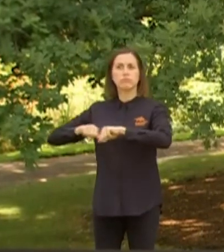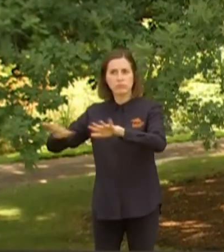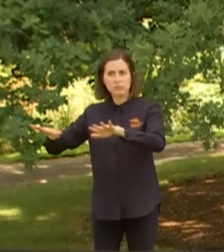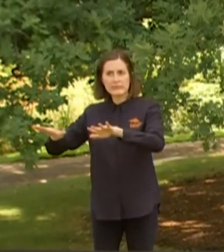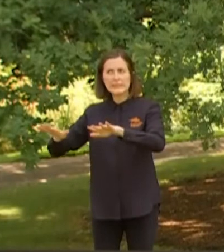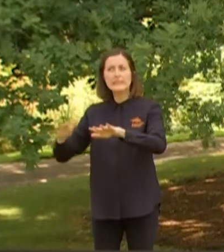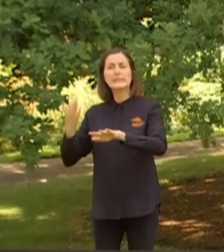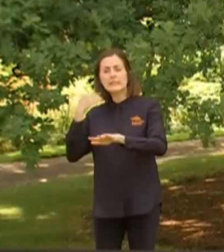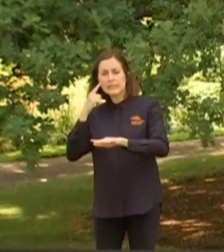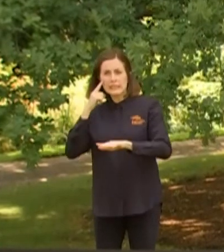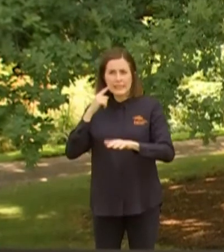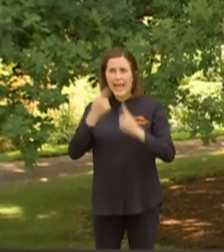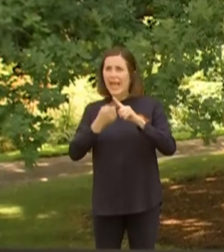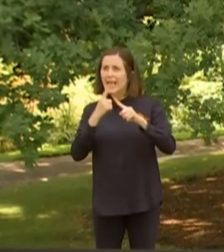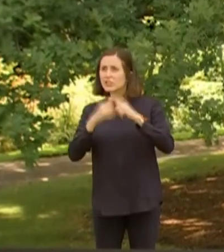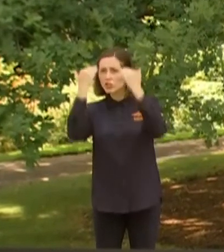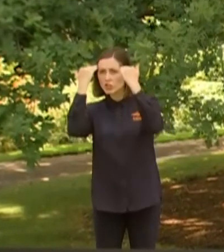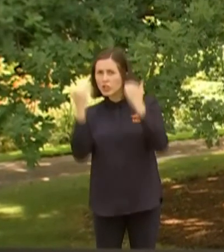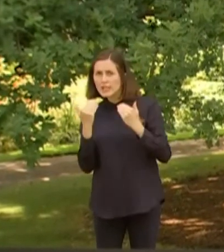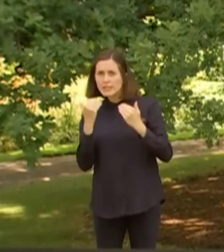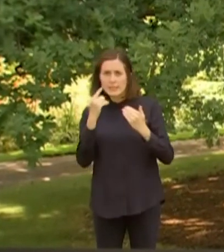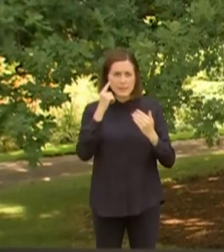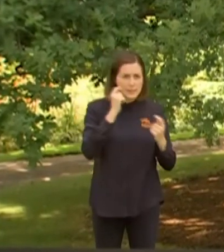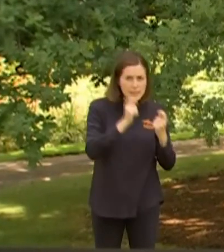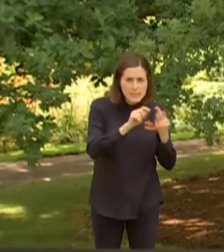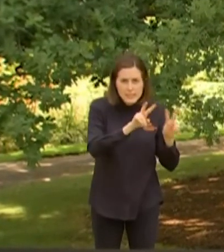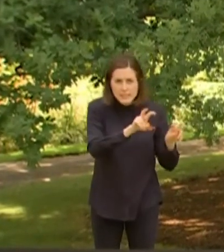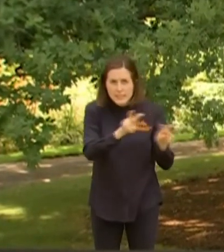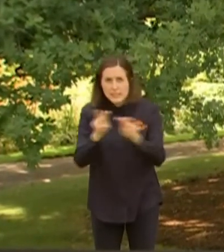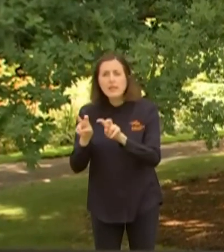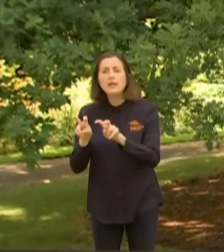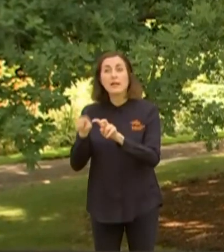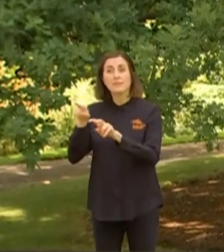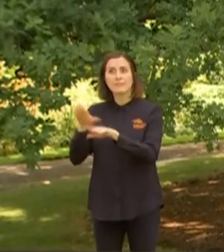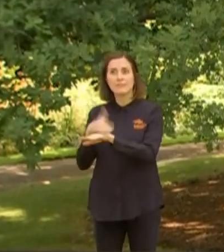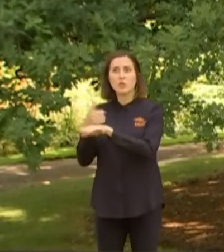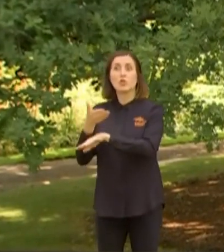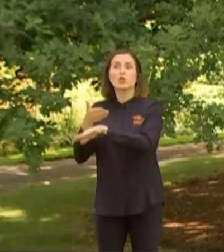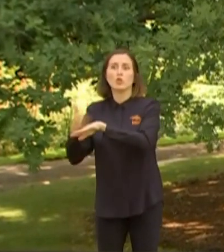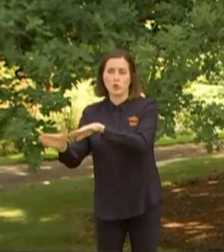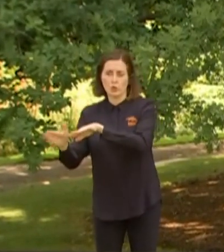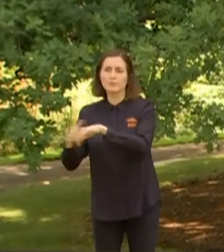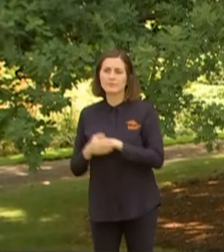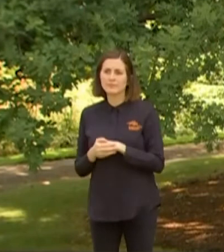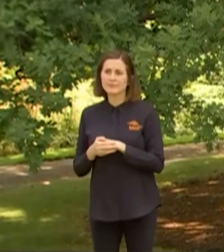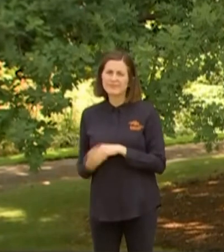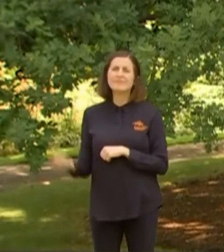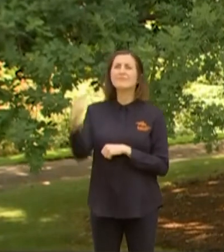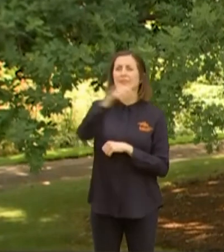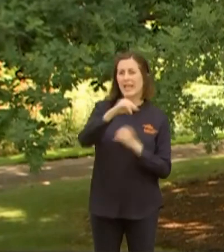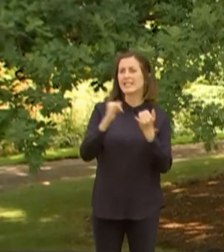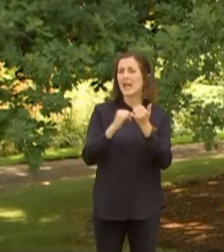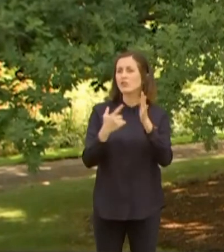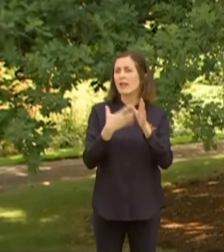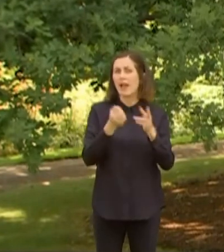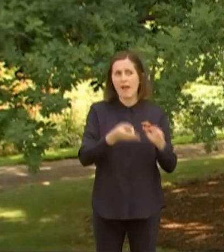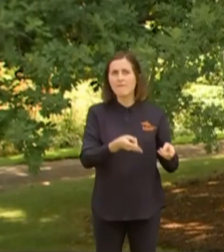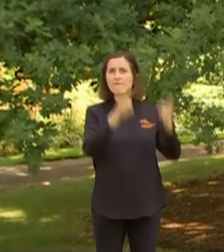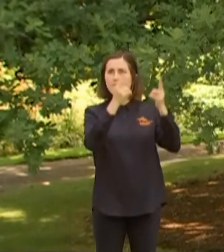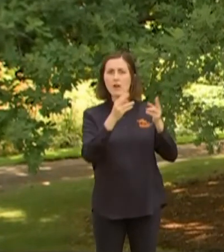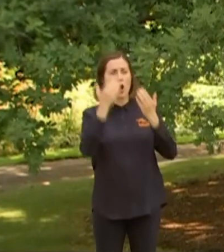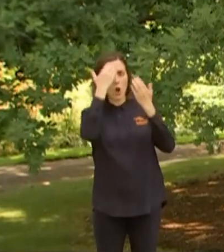experiences in Sydney. Breaches out of hotel quarantine are not unique to Victoria. What we have to be, though, is focused on the